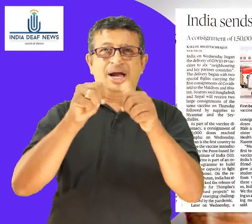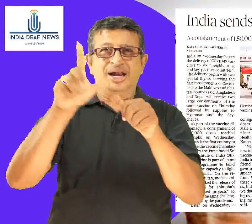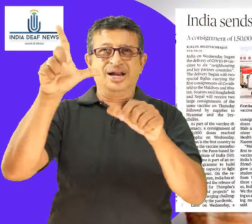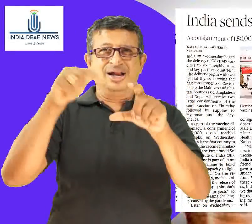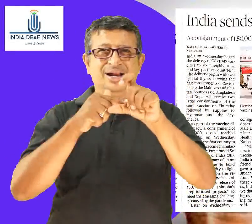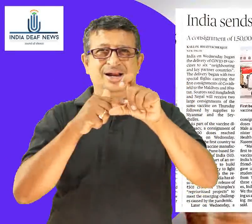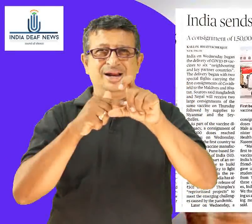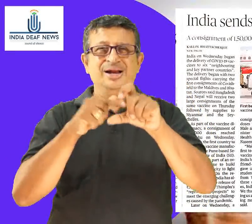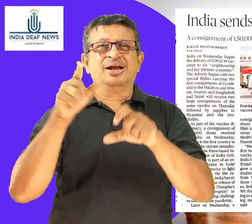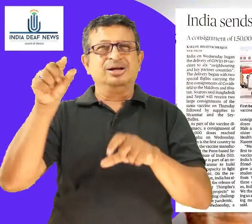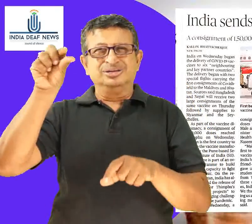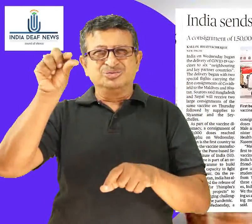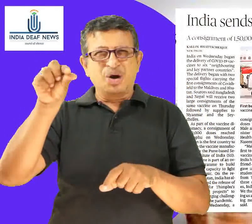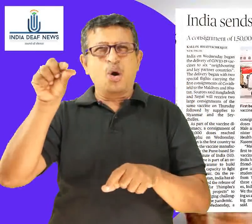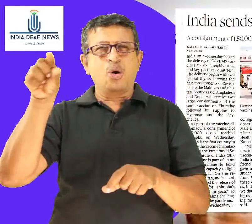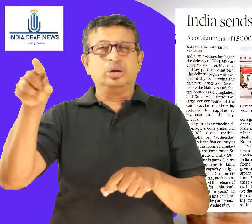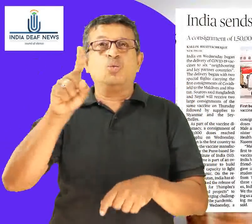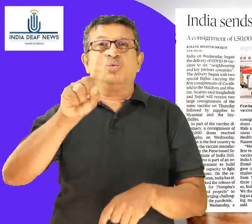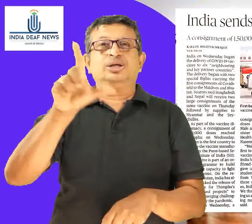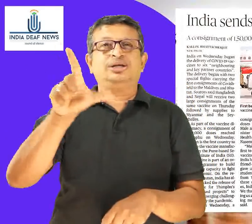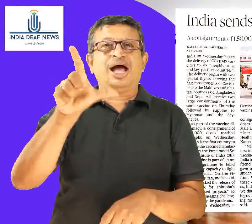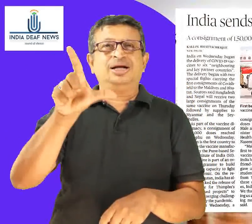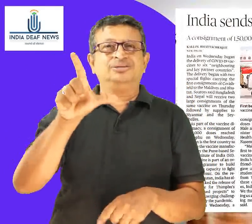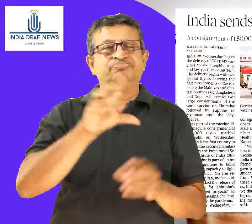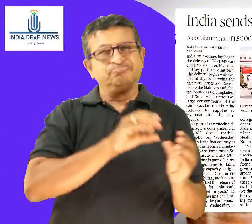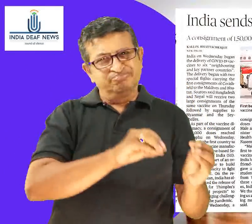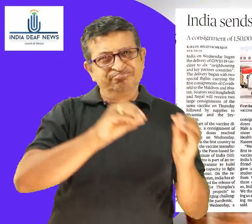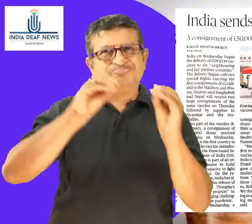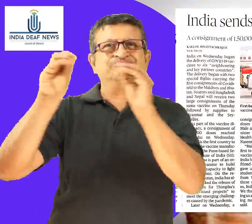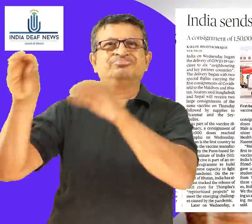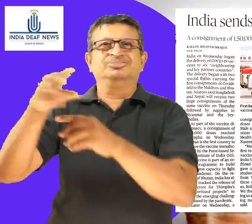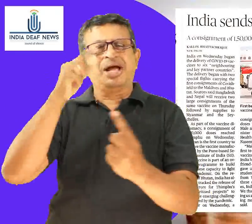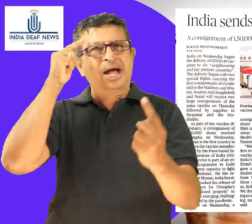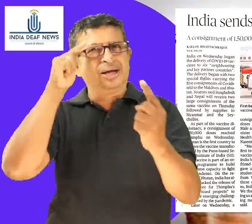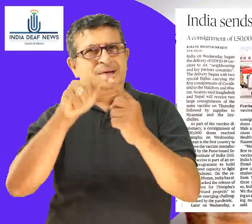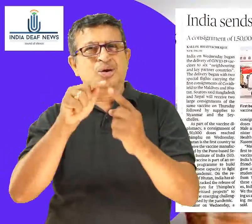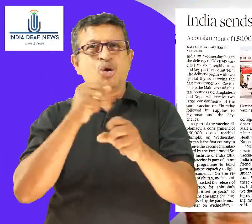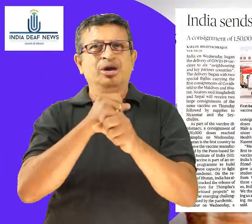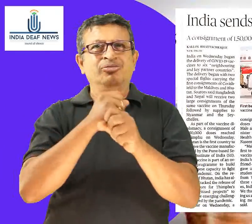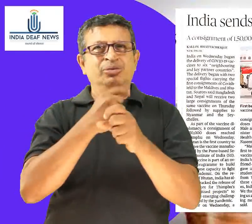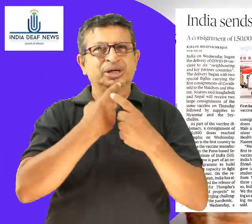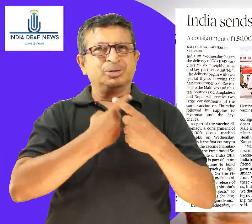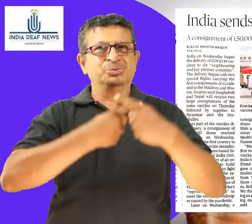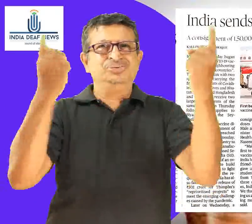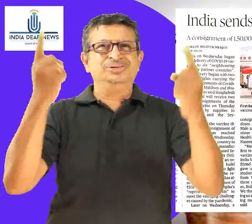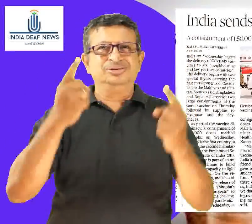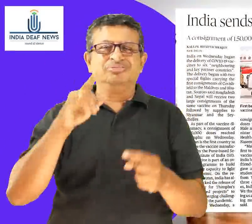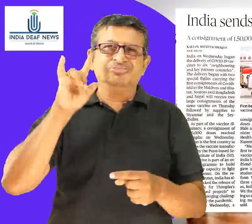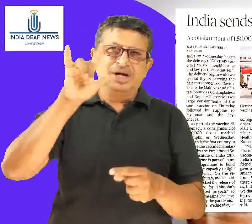and Nepal will receive 2 large consignments of the same vaccine on Thursday, followed by supplies to Myanmar